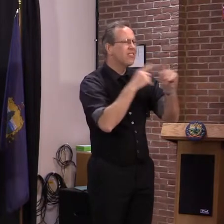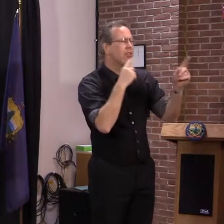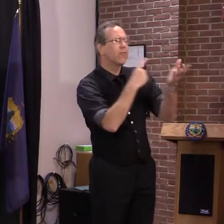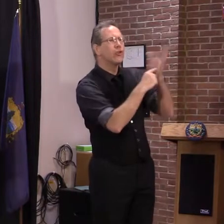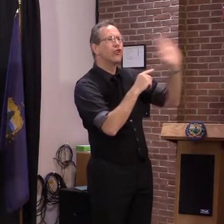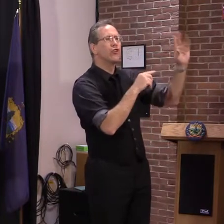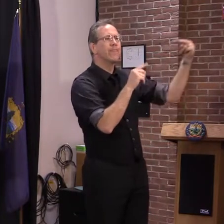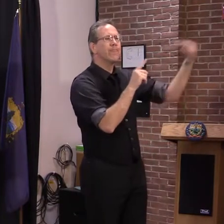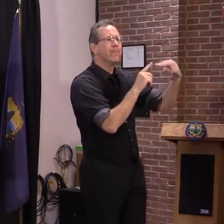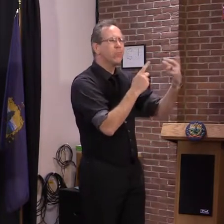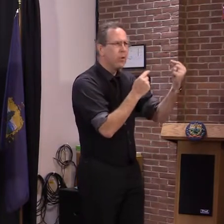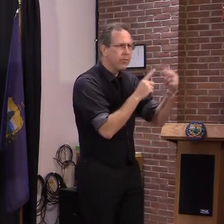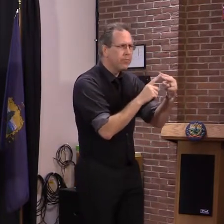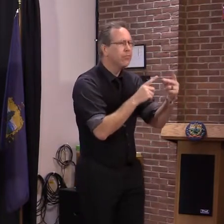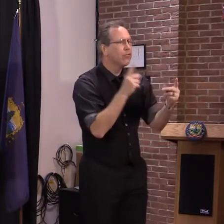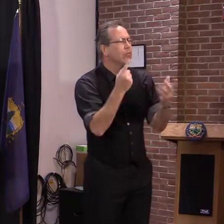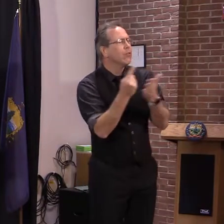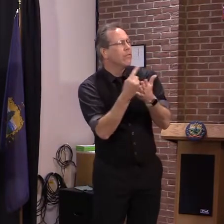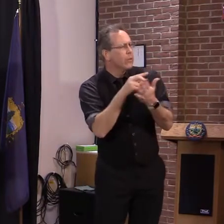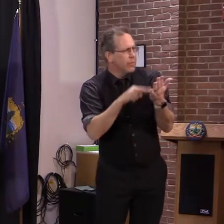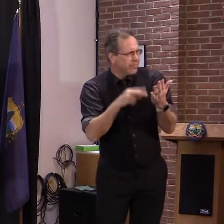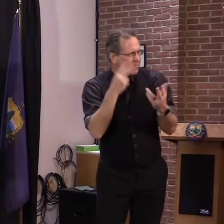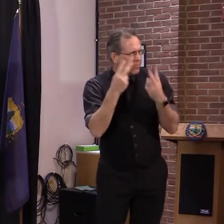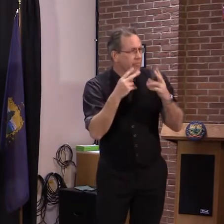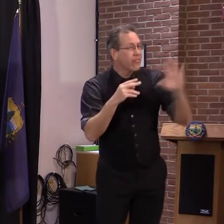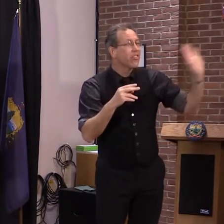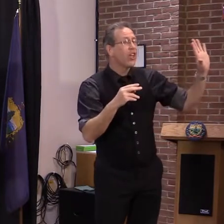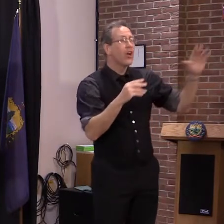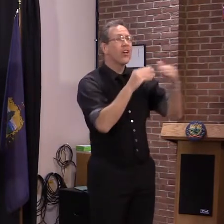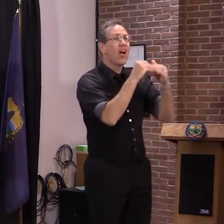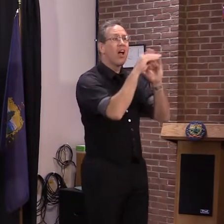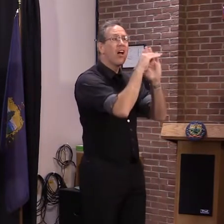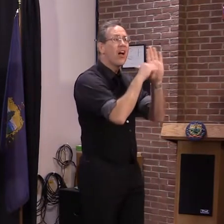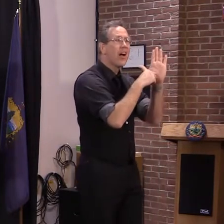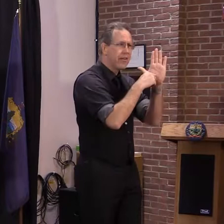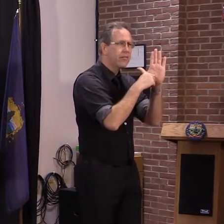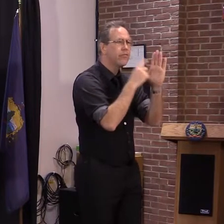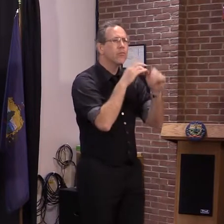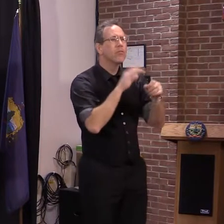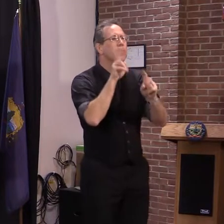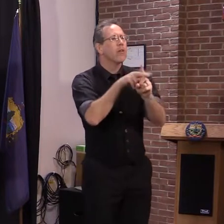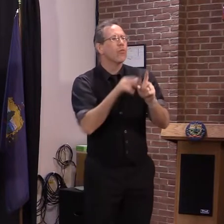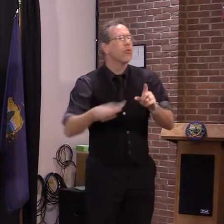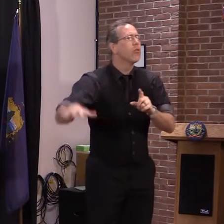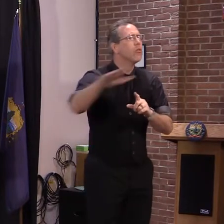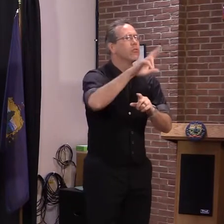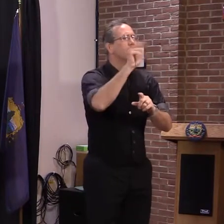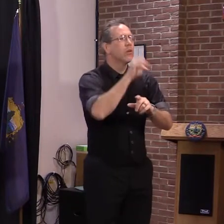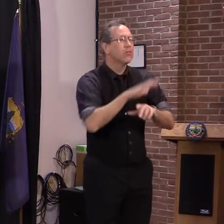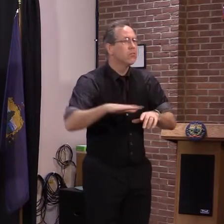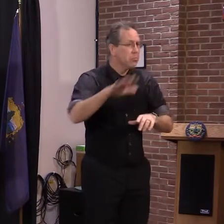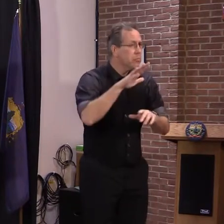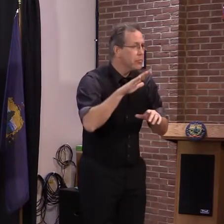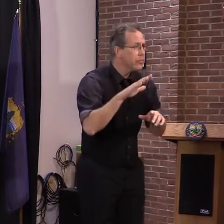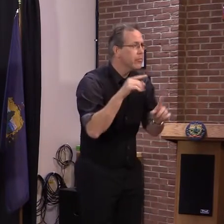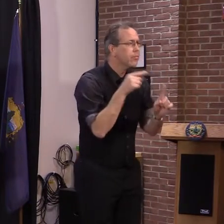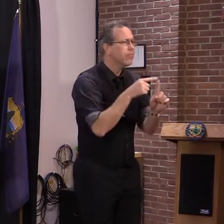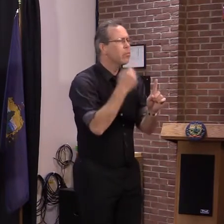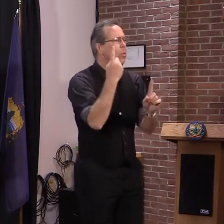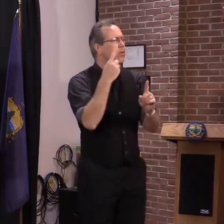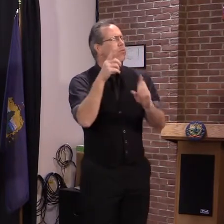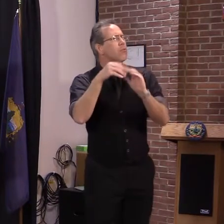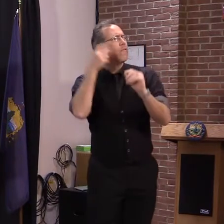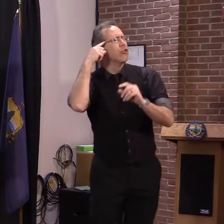us is made on a nationwide basis. It was noted by a fellow governor that the CDC is falling behind where the